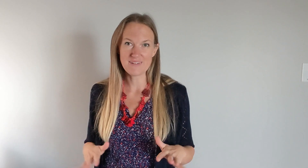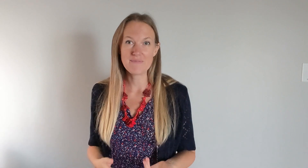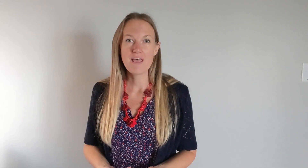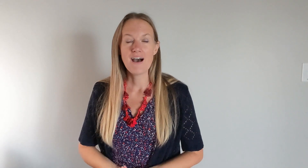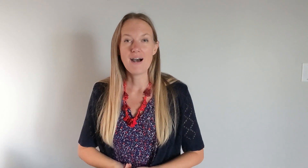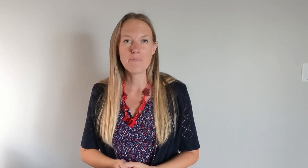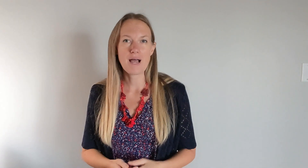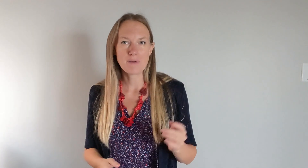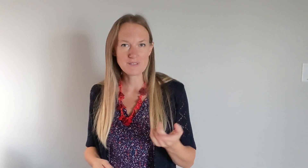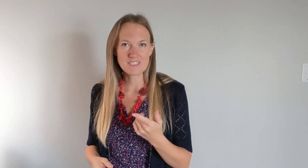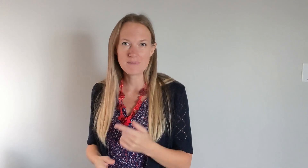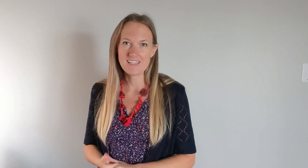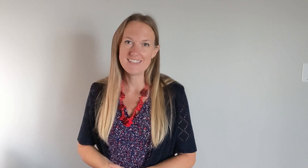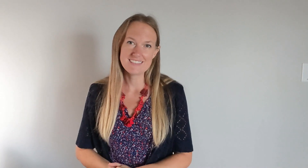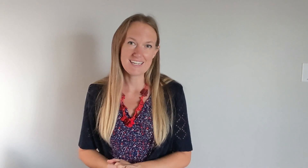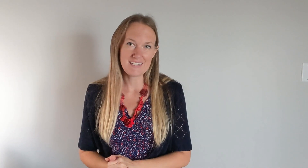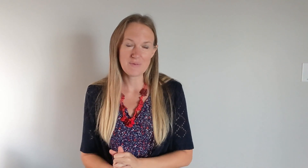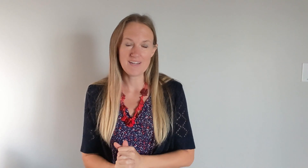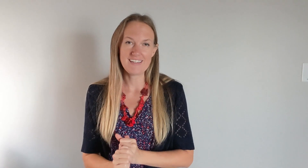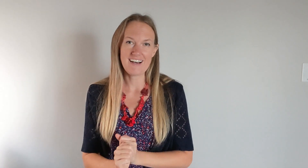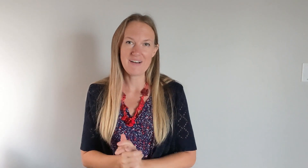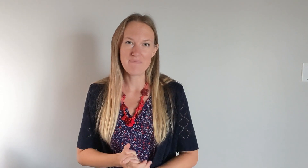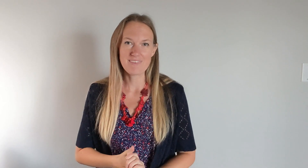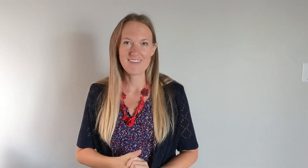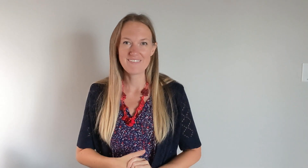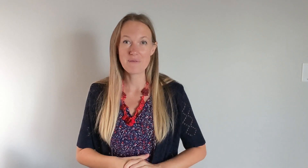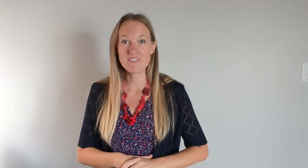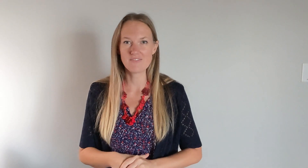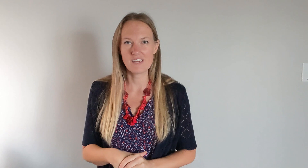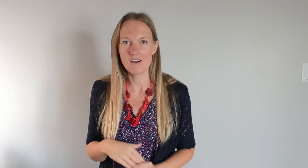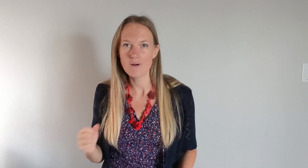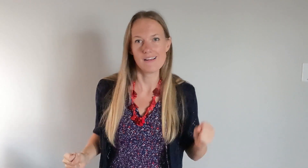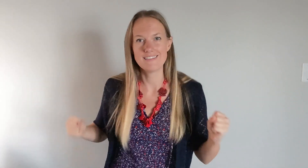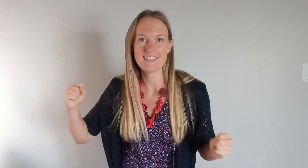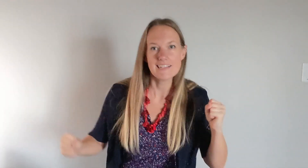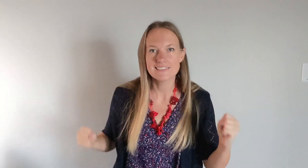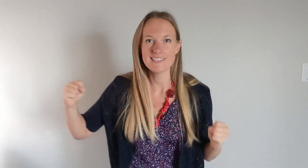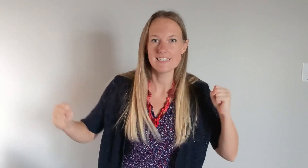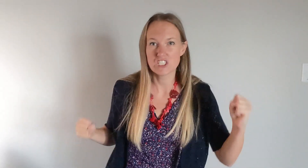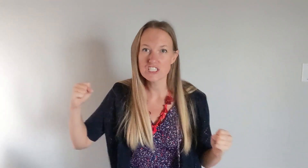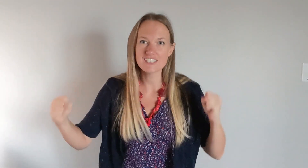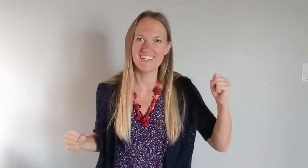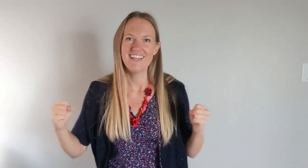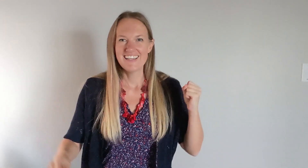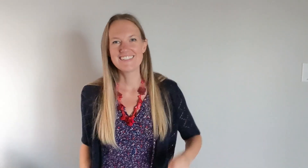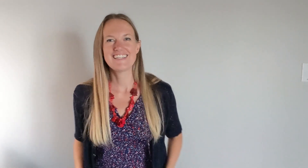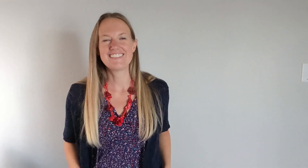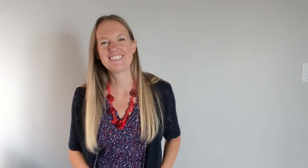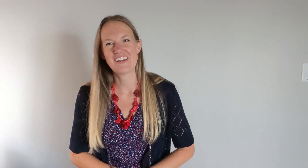slower. But I'm going to be signing the one from the music video where he's dancing in a church, because that's just my